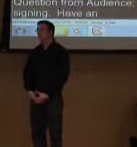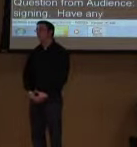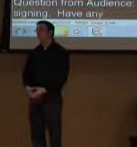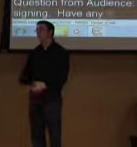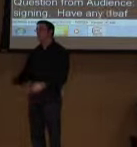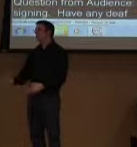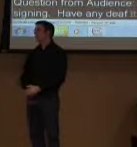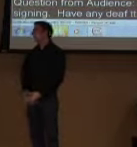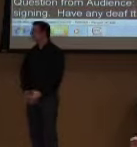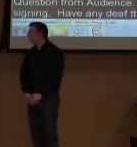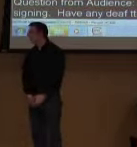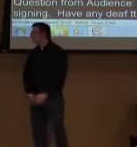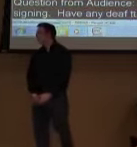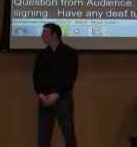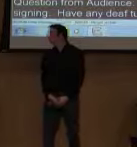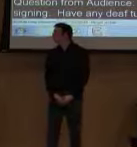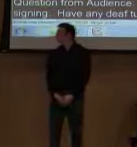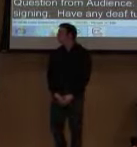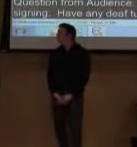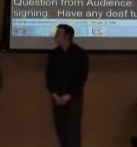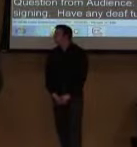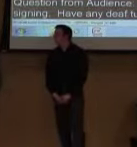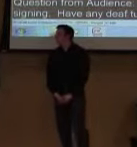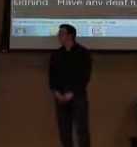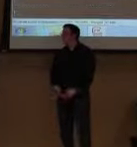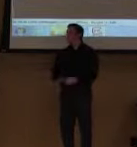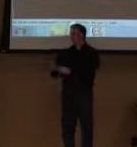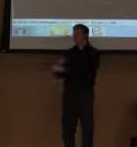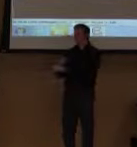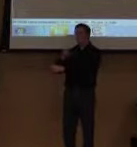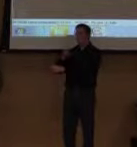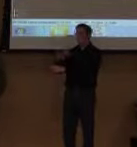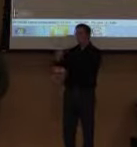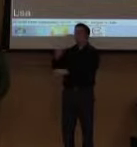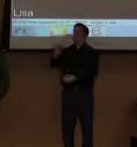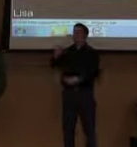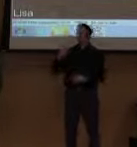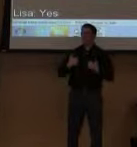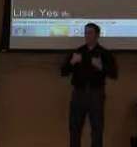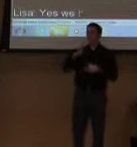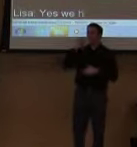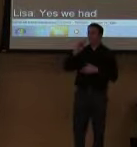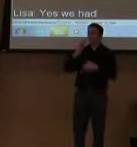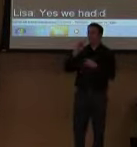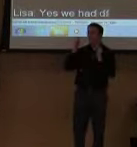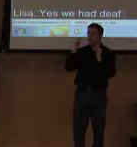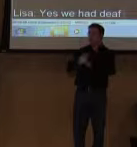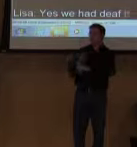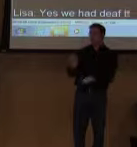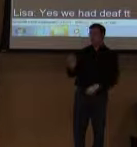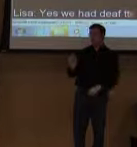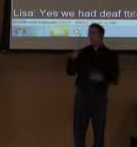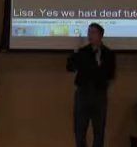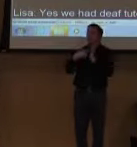or impressions related to using it? Yes, we've had deaf tutors using it as well.